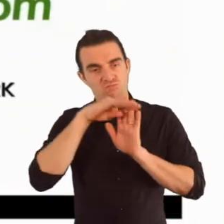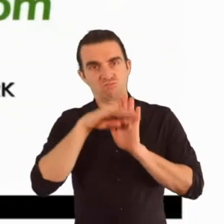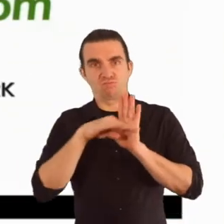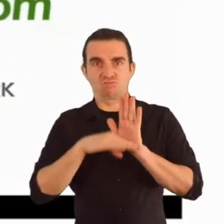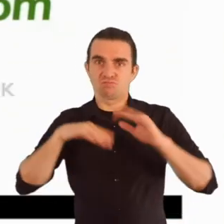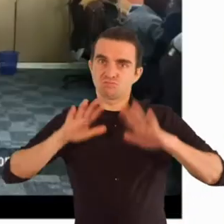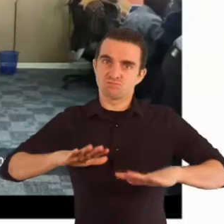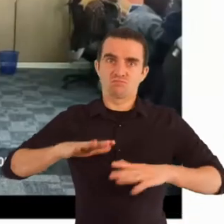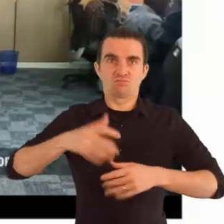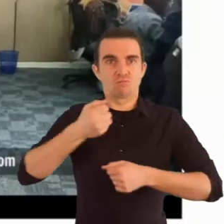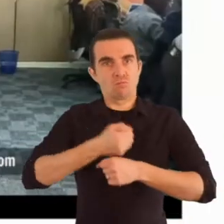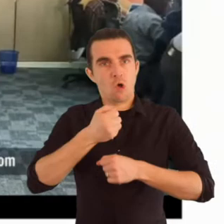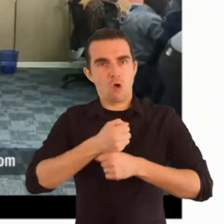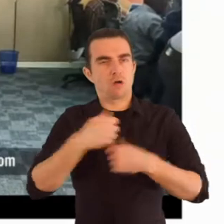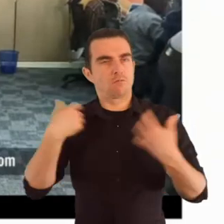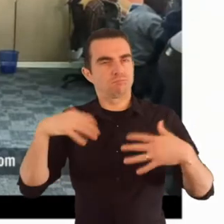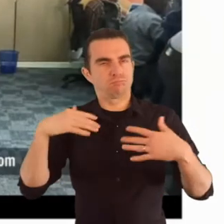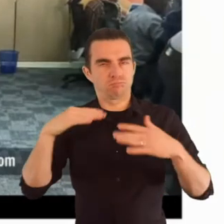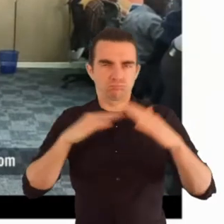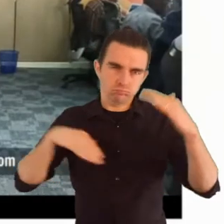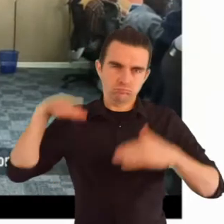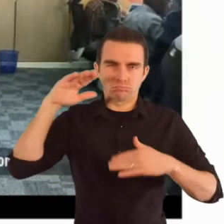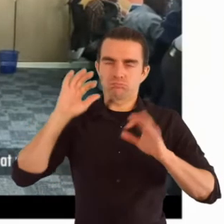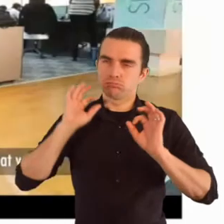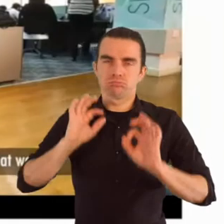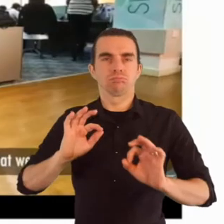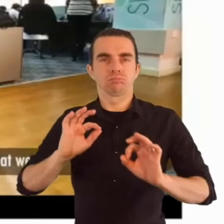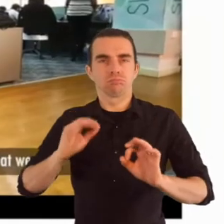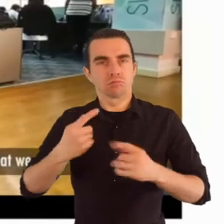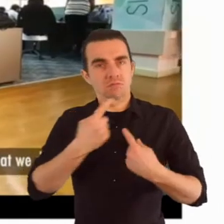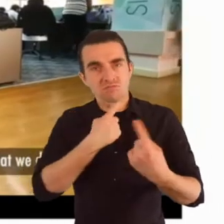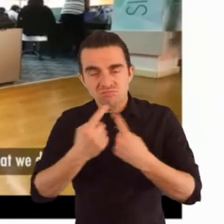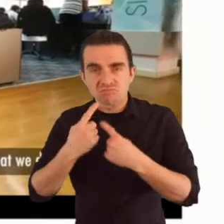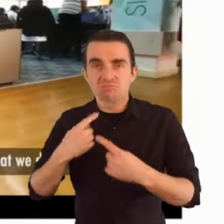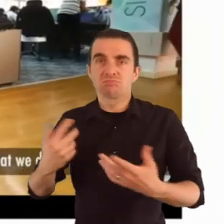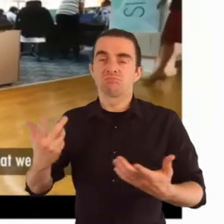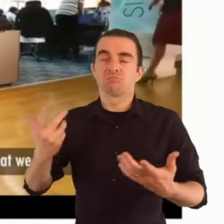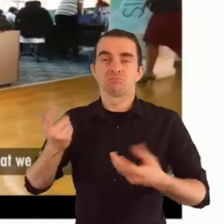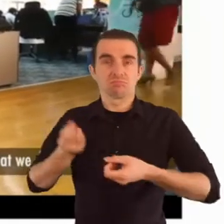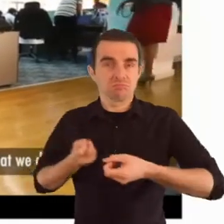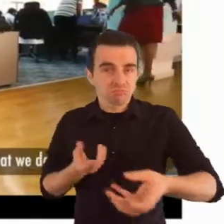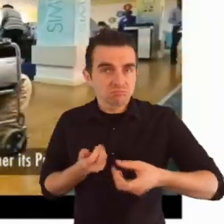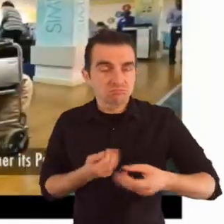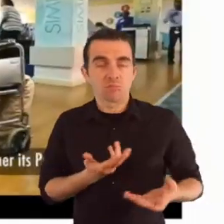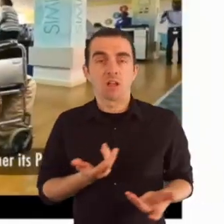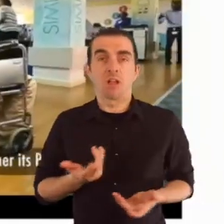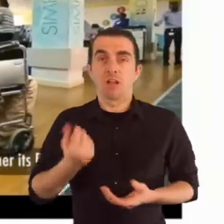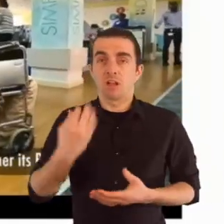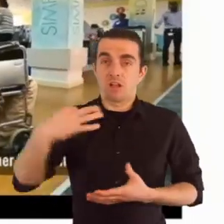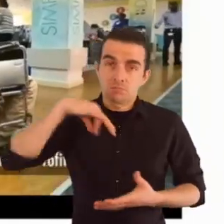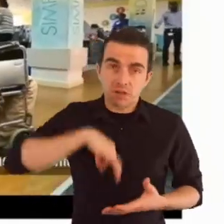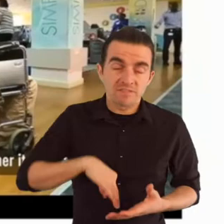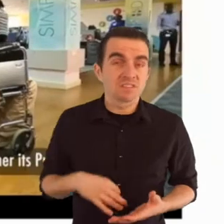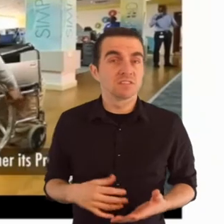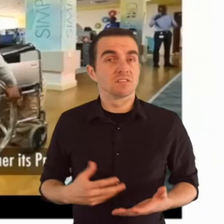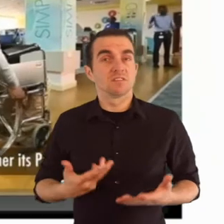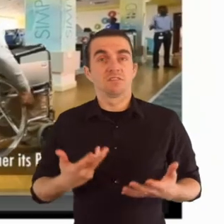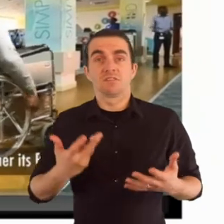I believe our ethos at Safaricom is staying above the curve in all we we do, whether it's